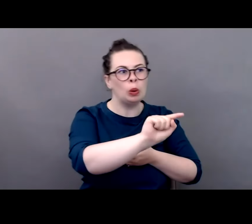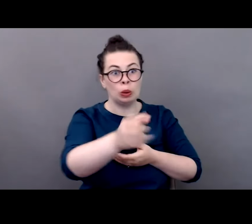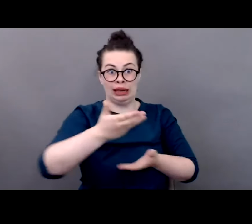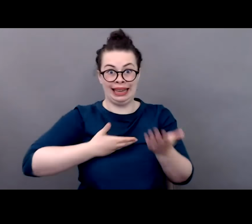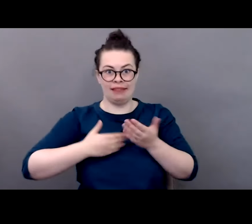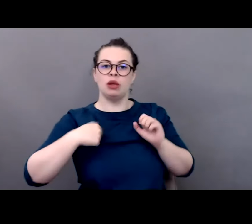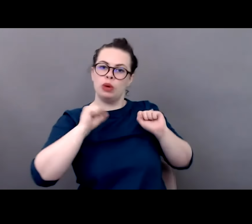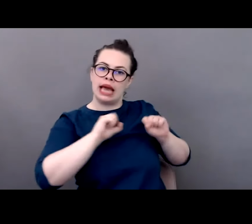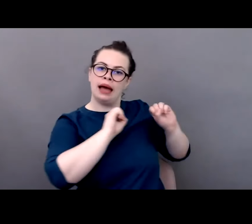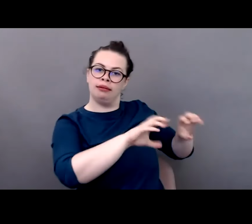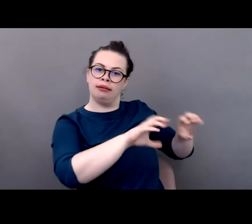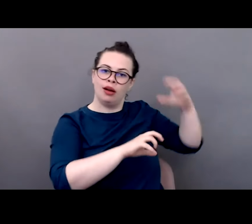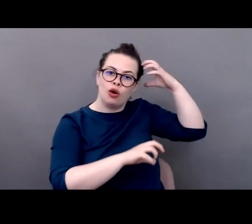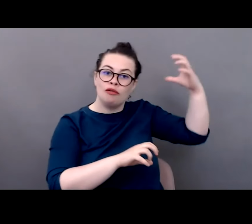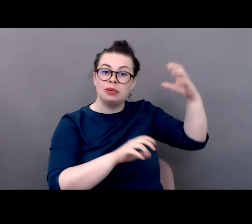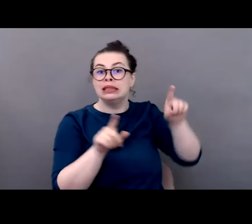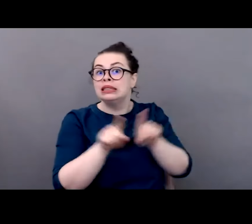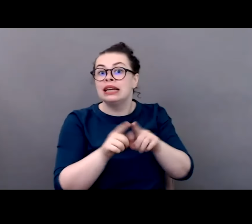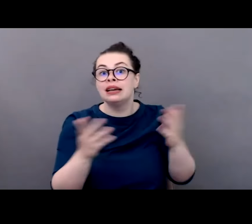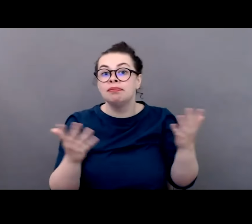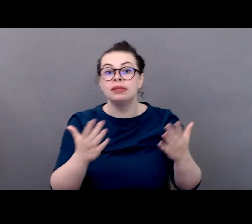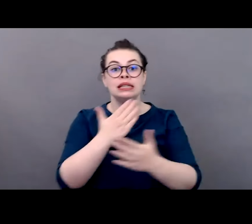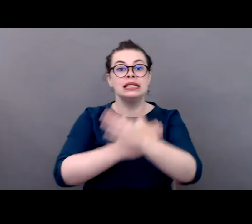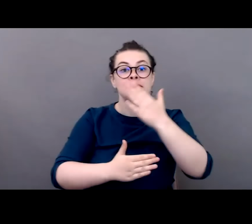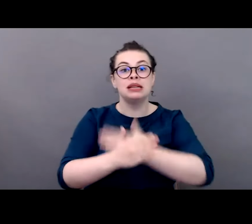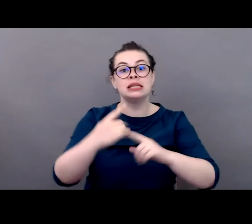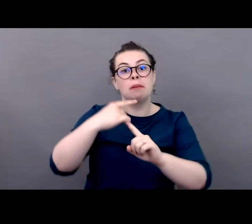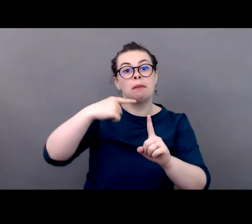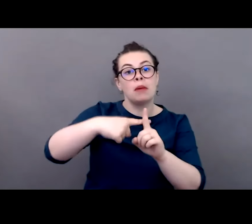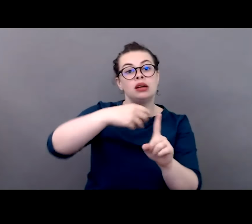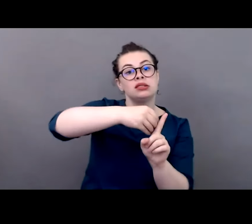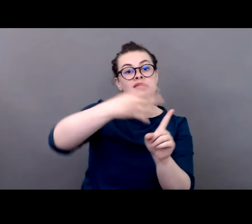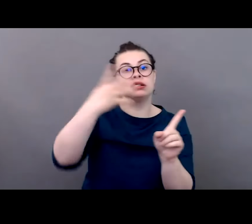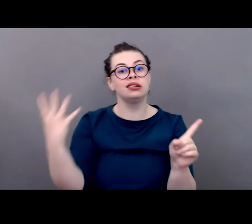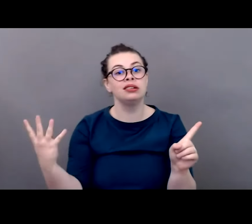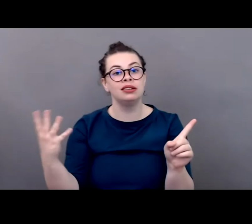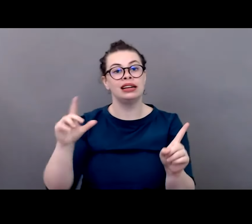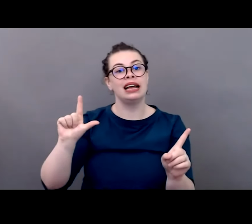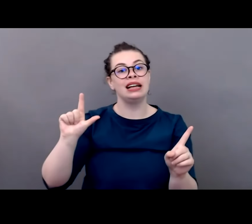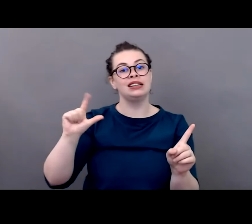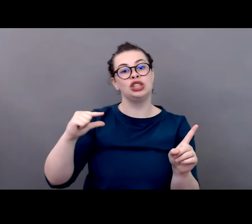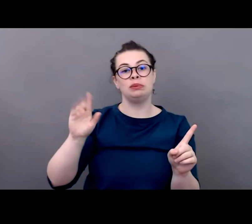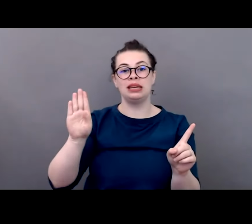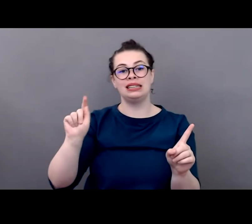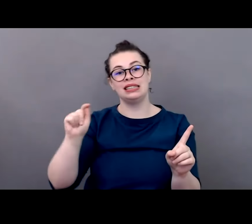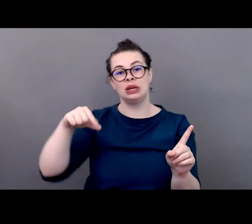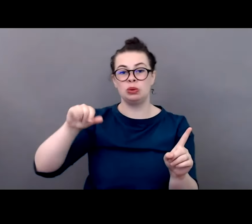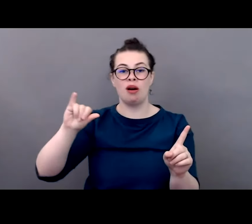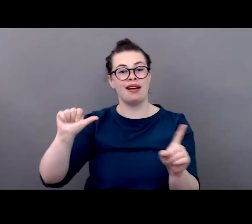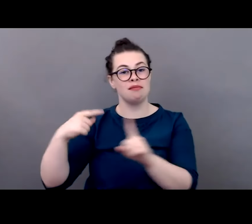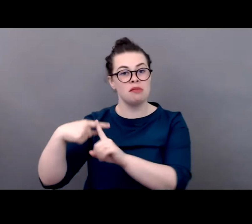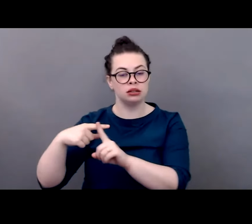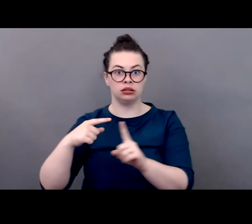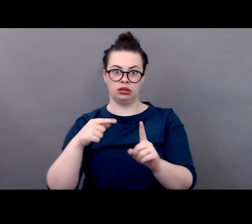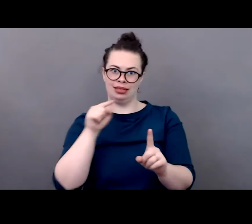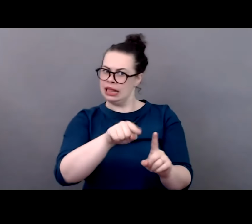LGBTI plus and disability. So in some countries or many countries, it might be missed, and so I think that is also